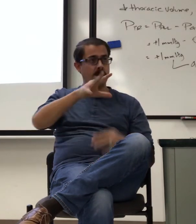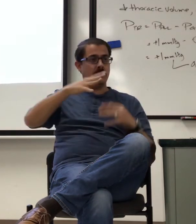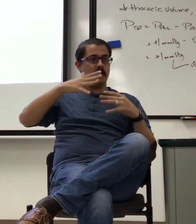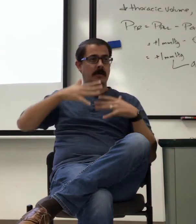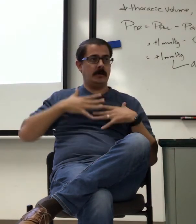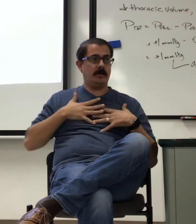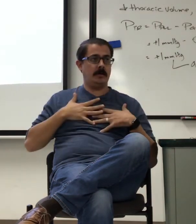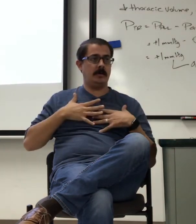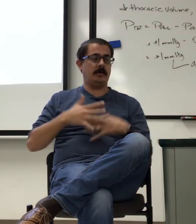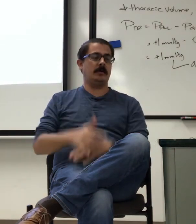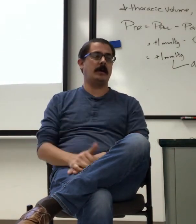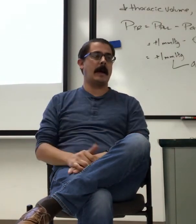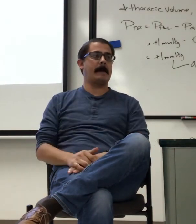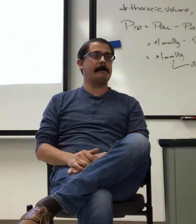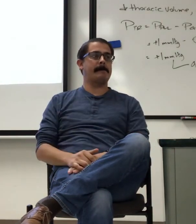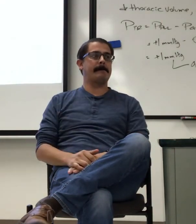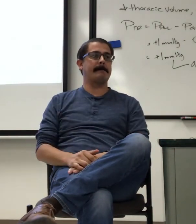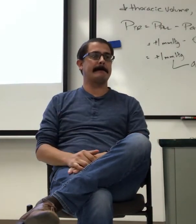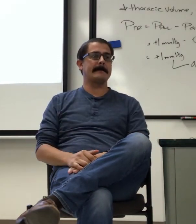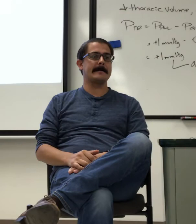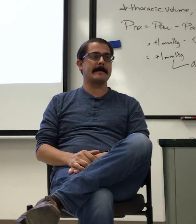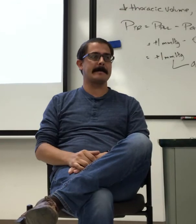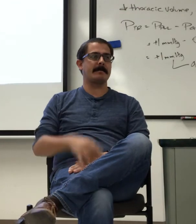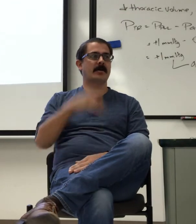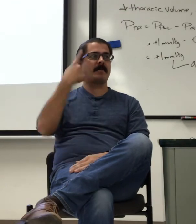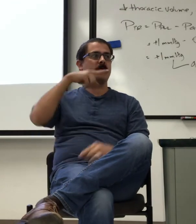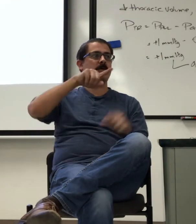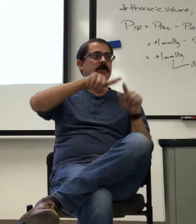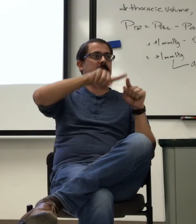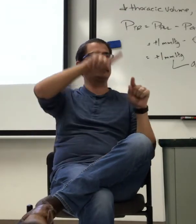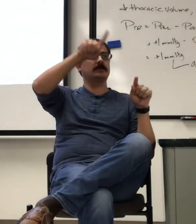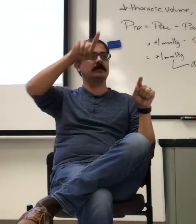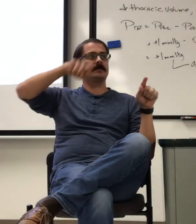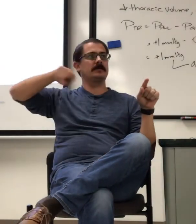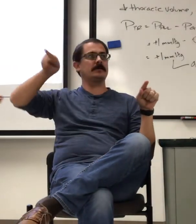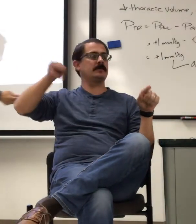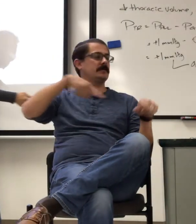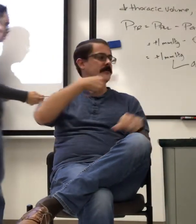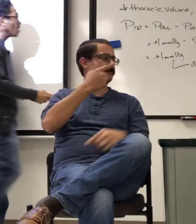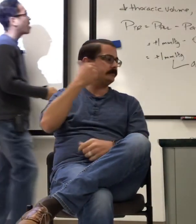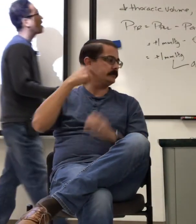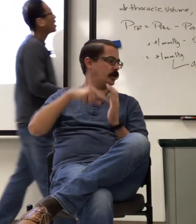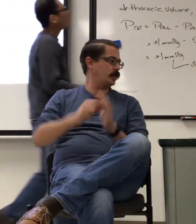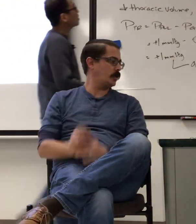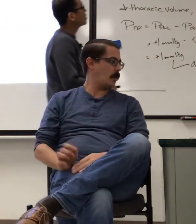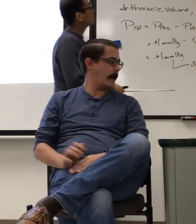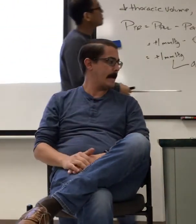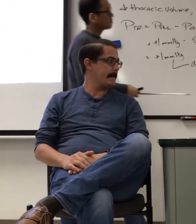think of it that way. So for the bell jar model, let me just kind of show it to you right